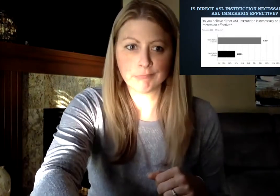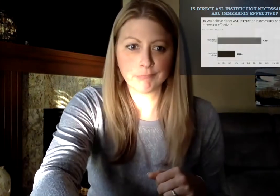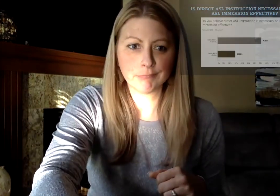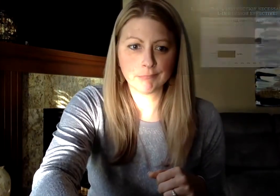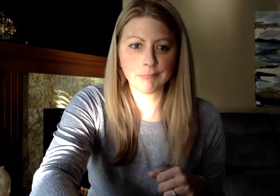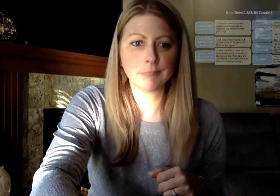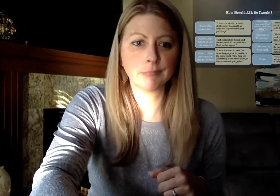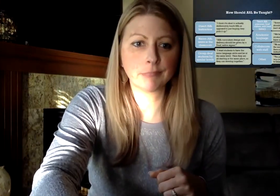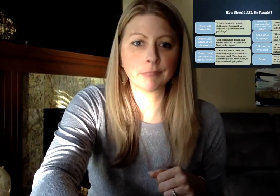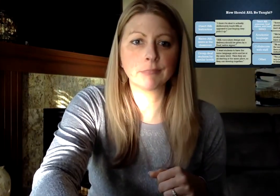have it.